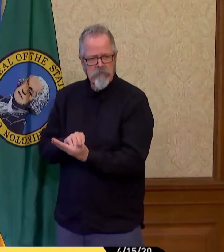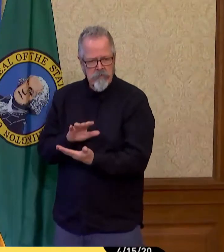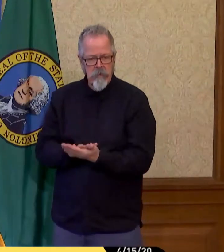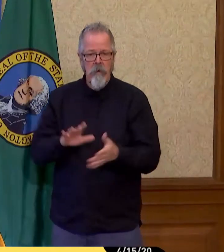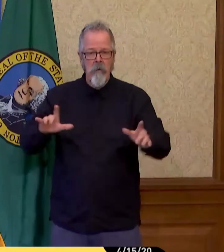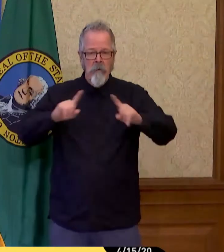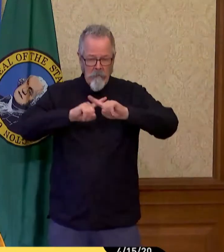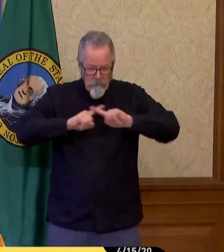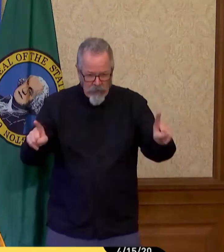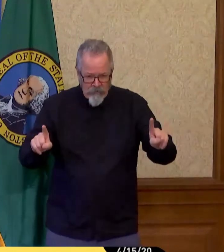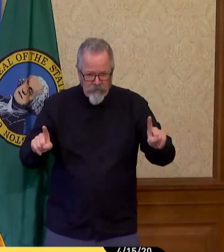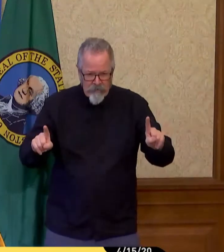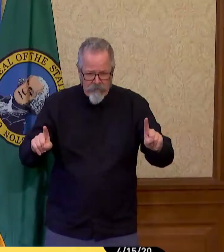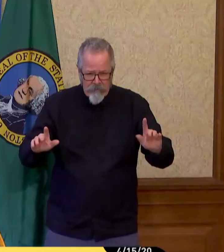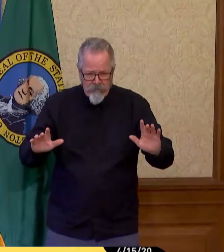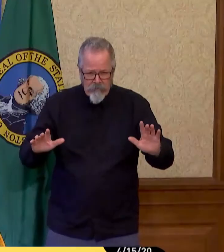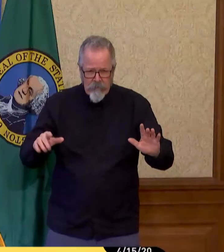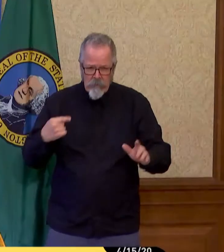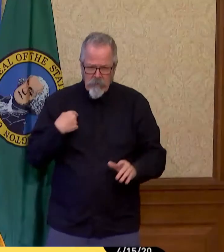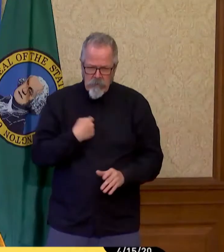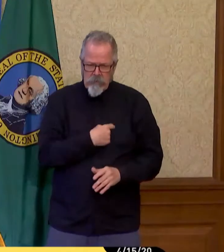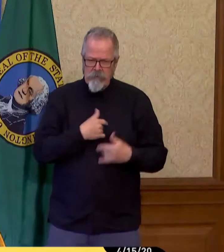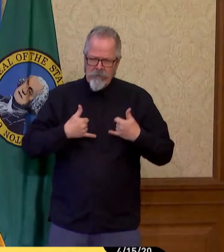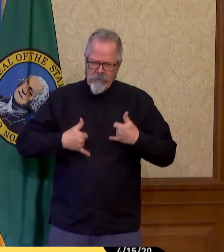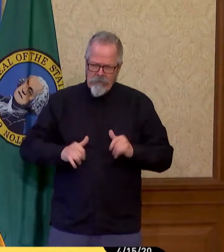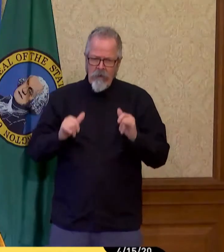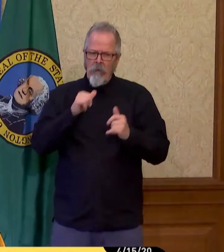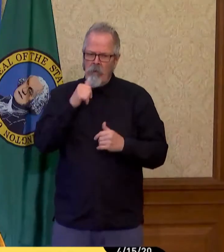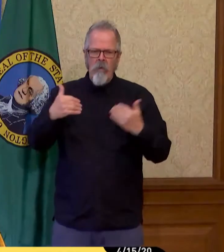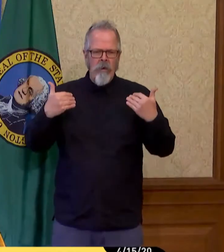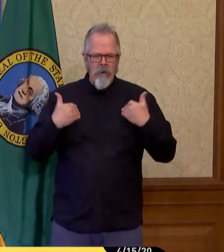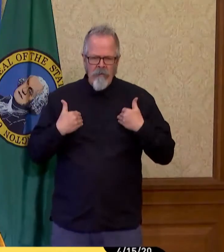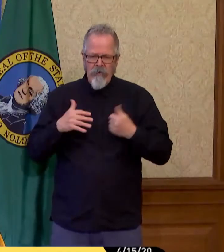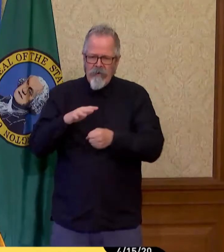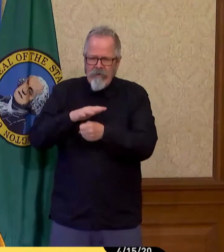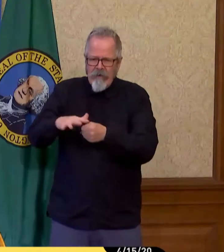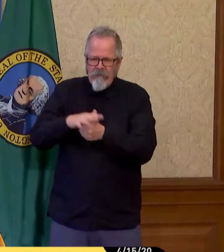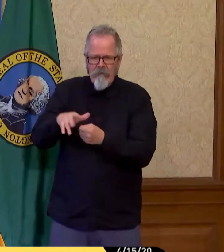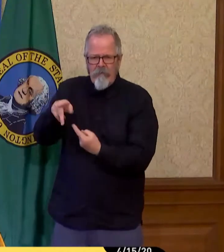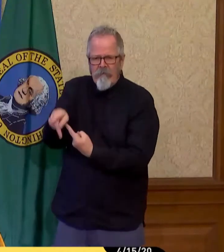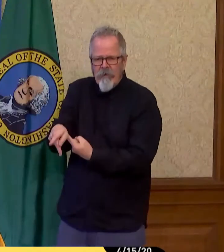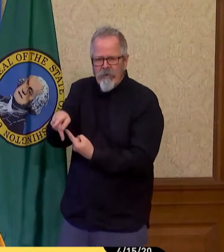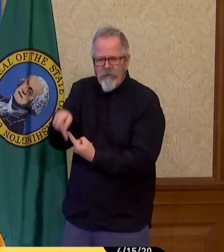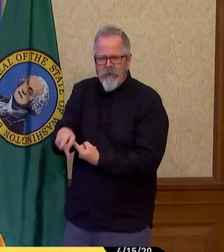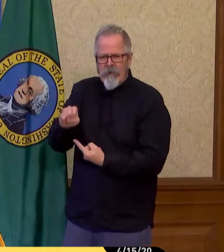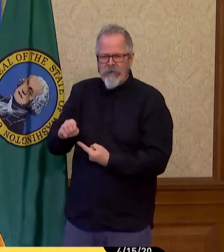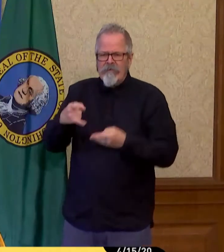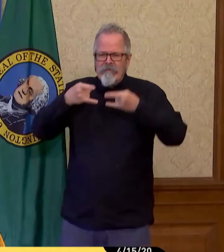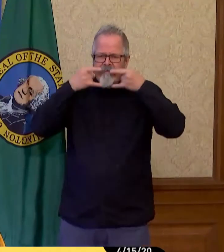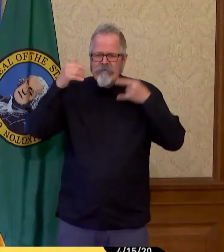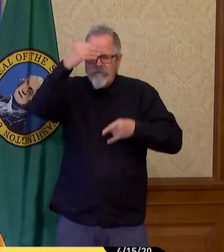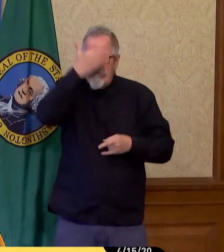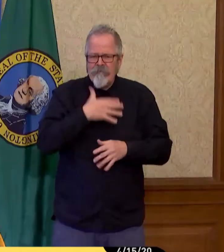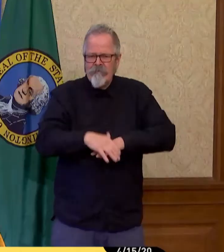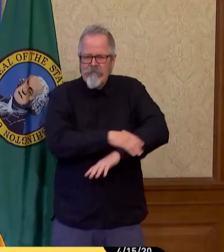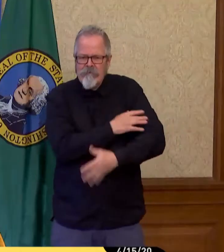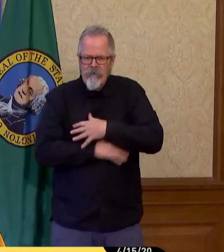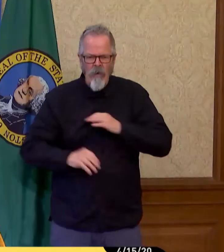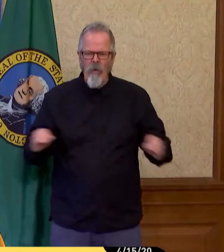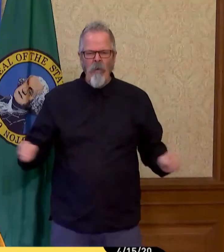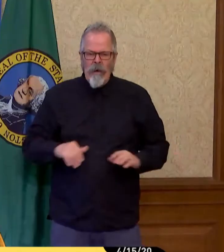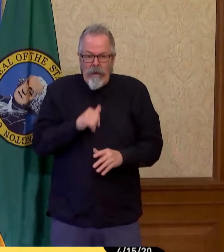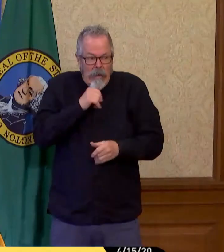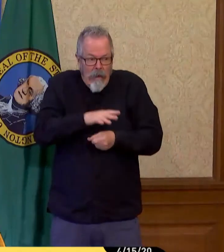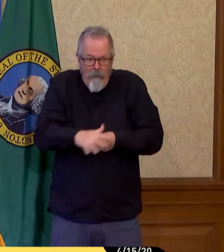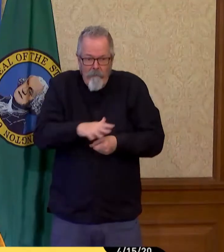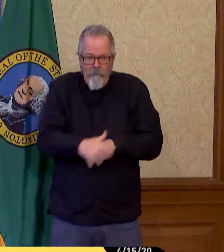of cosmetic surgery or even hip surgery. I had hip surgery. I understand how wonderful it is. But at the